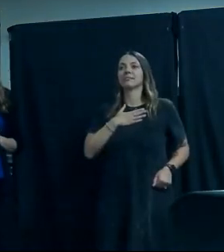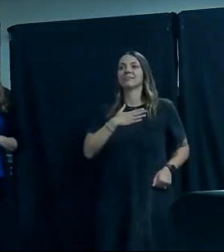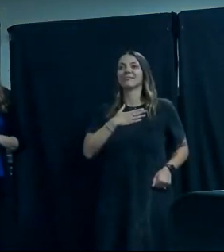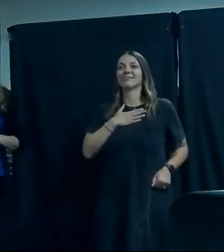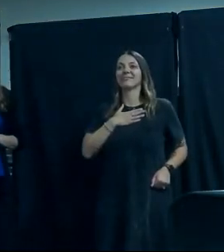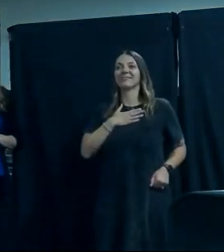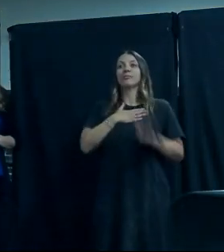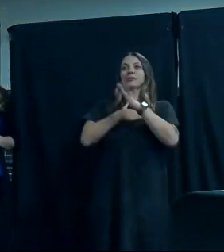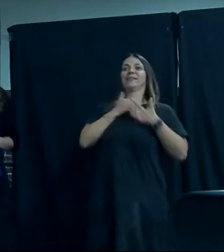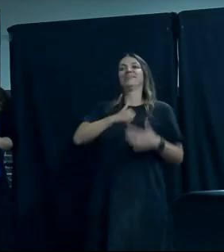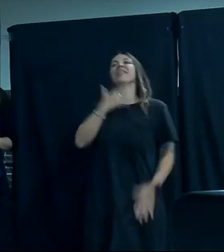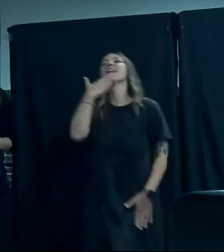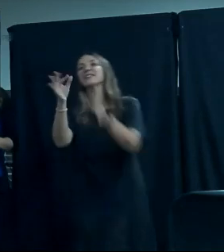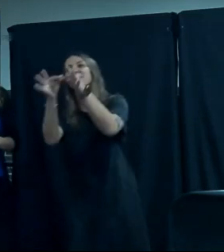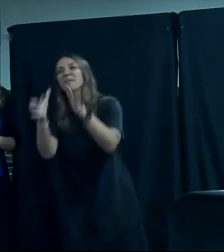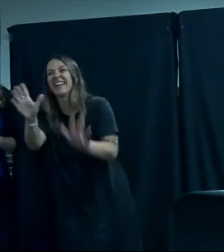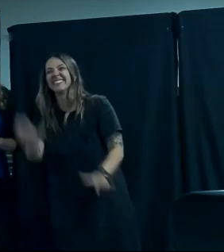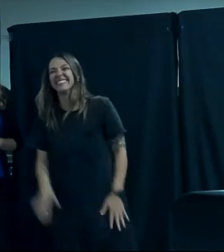level.